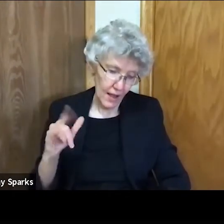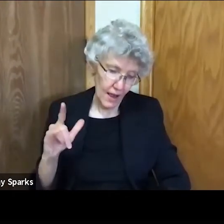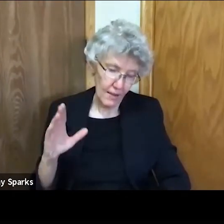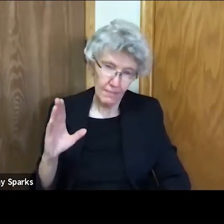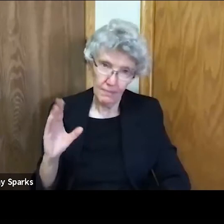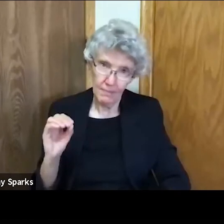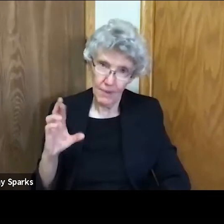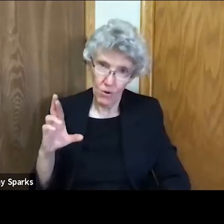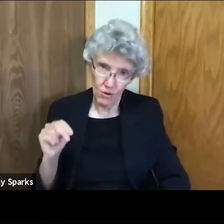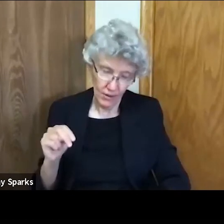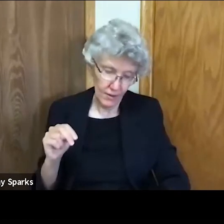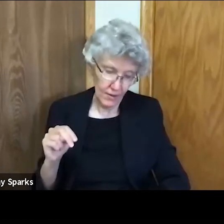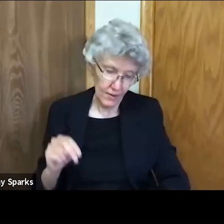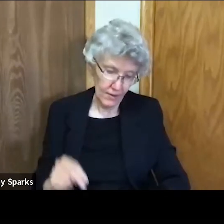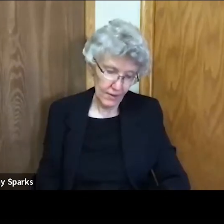Virgil Hilborn.